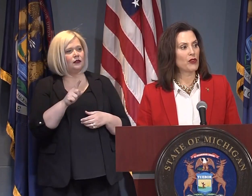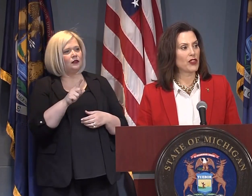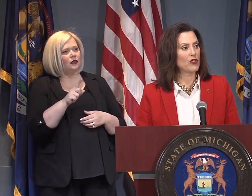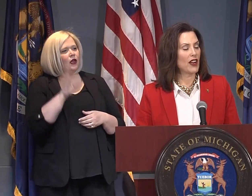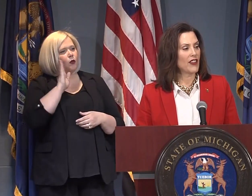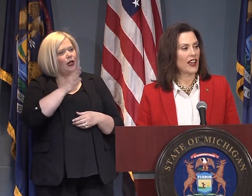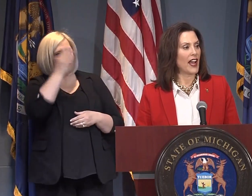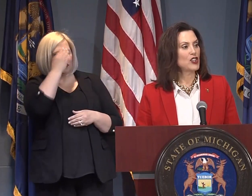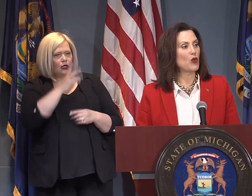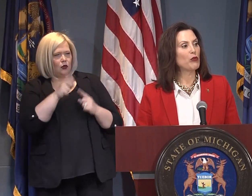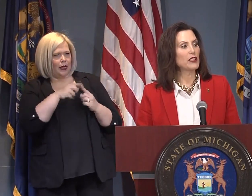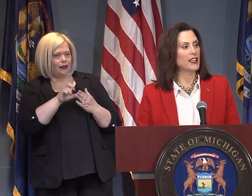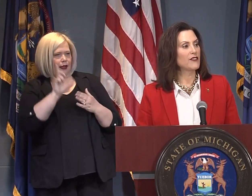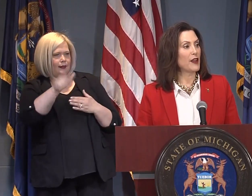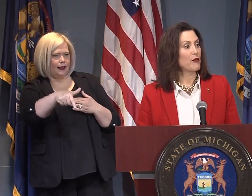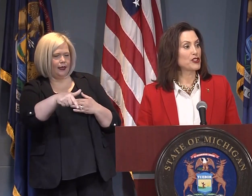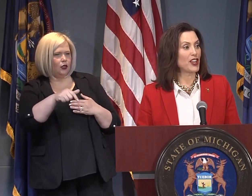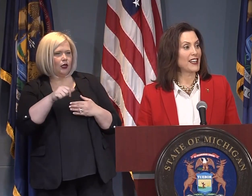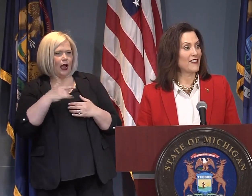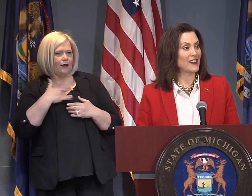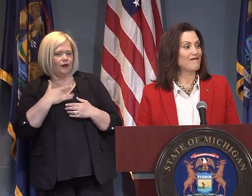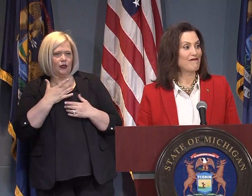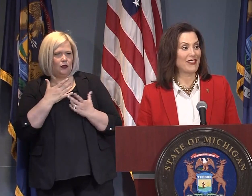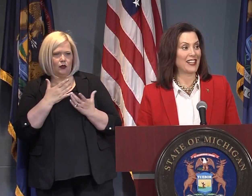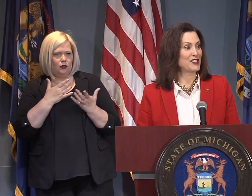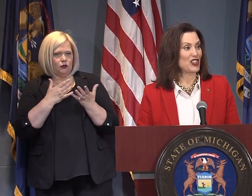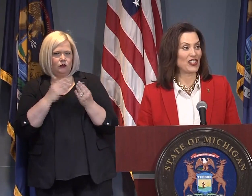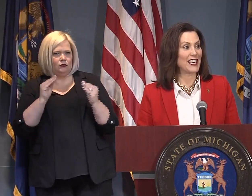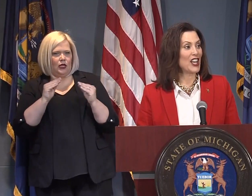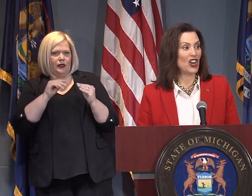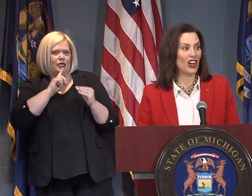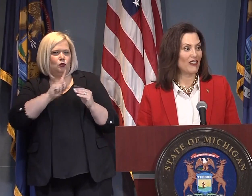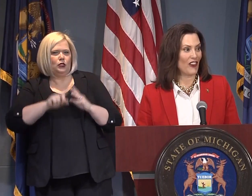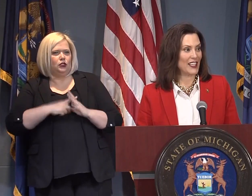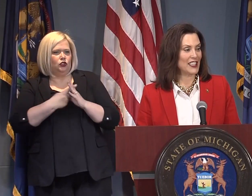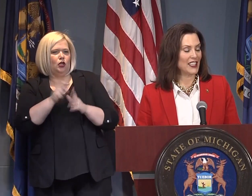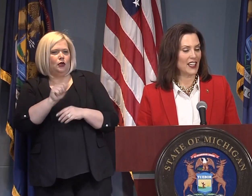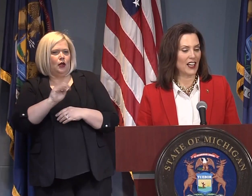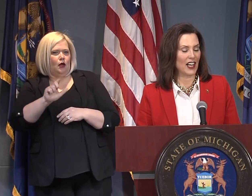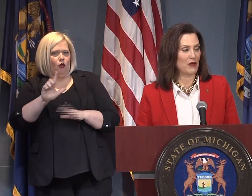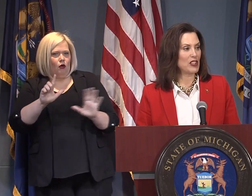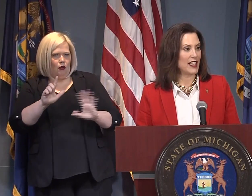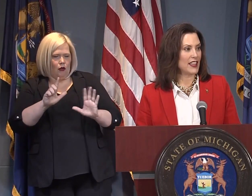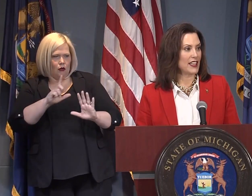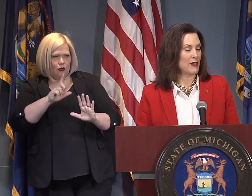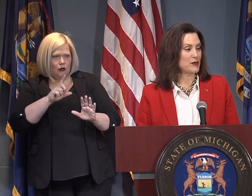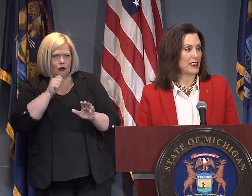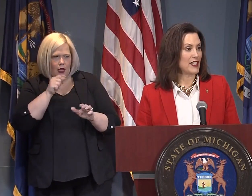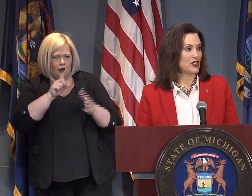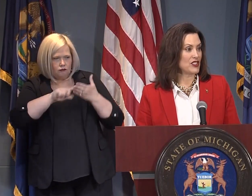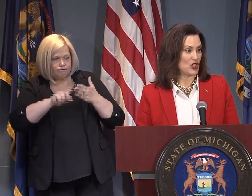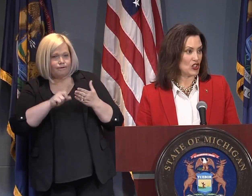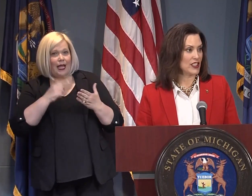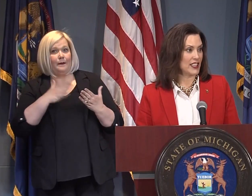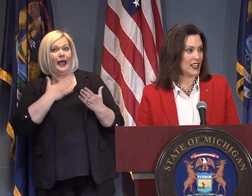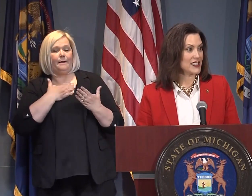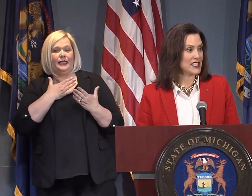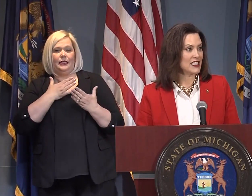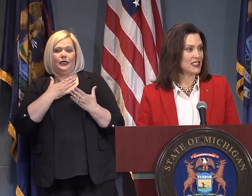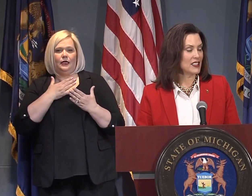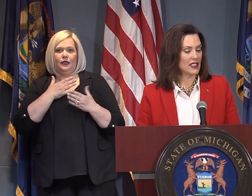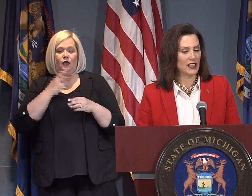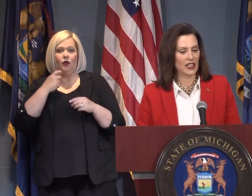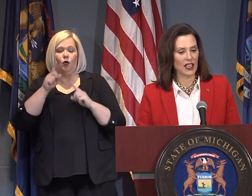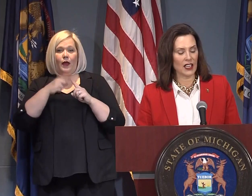follow up with you on that. I don't believe that much had even gotten started at all, frankly. I'm glad that it came to my attention as early as